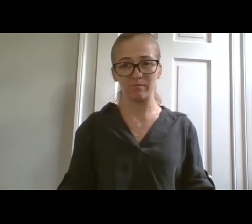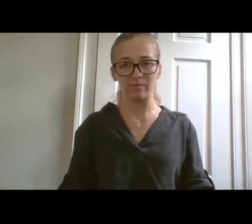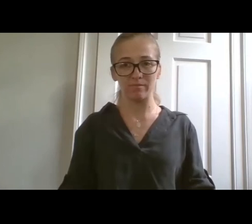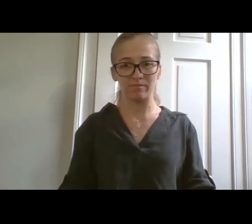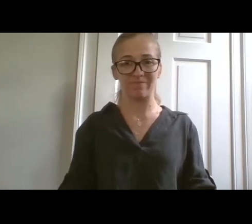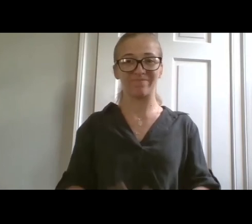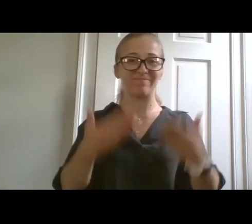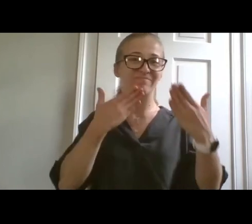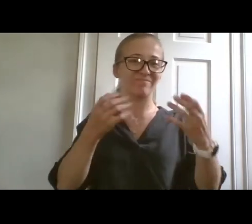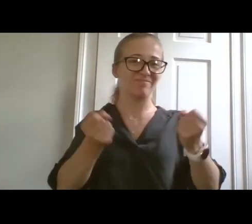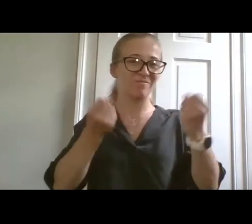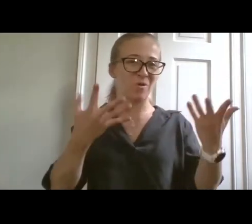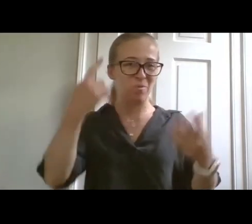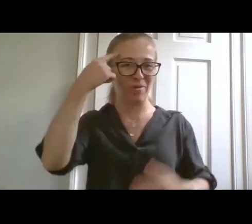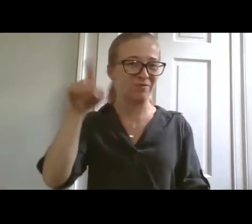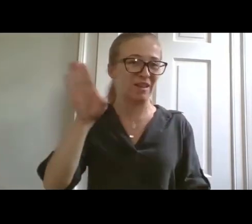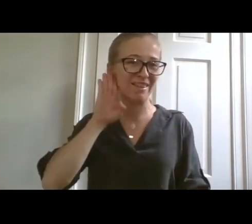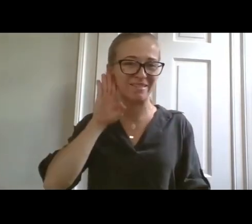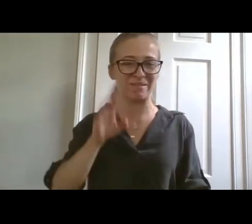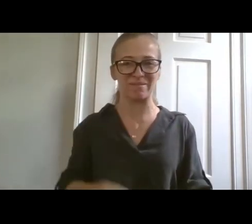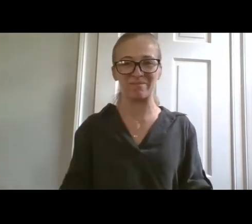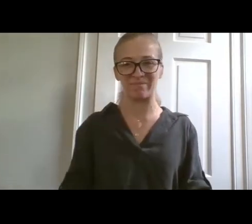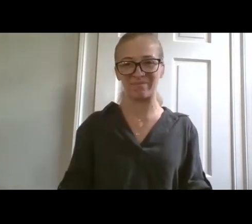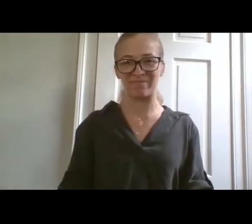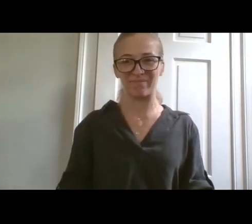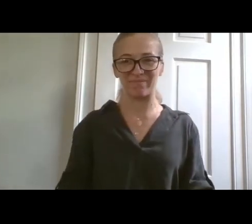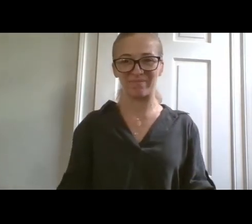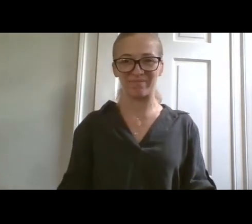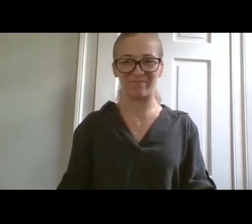Thanks so much for listening. Thanks for being here tonight.